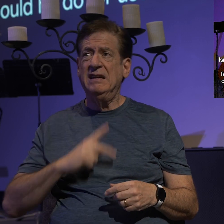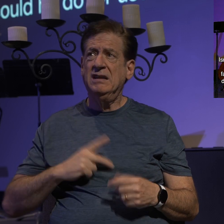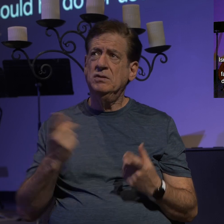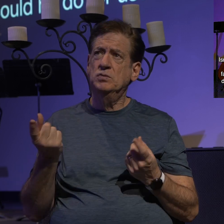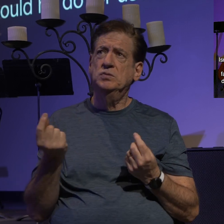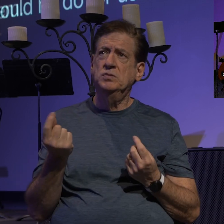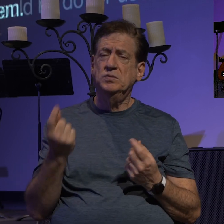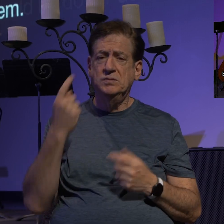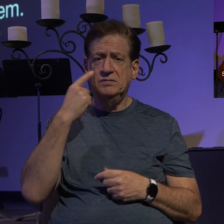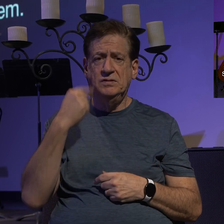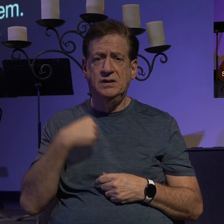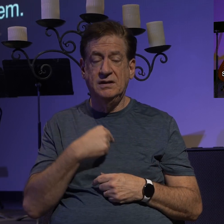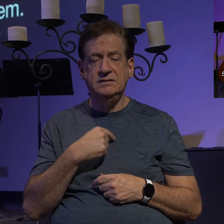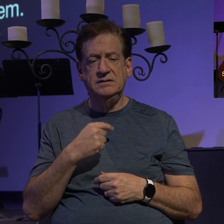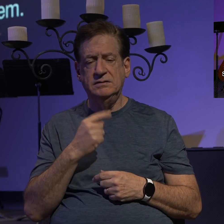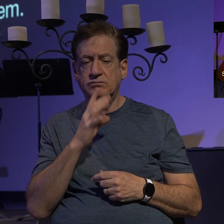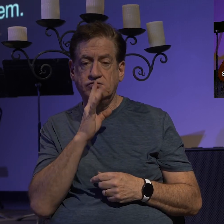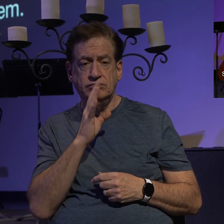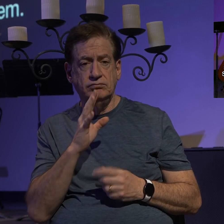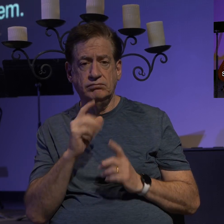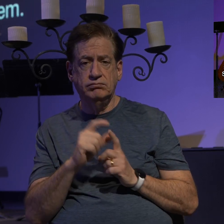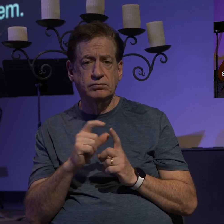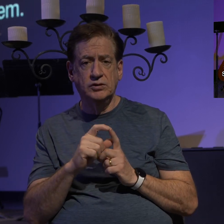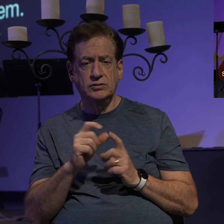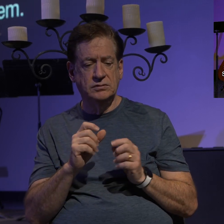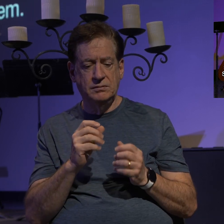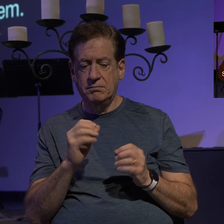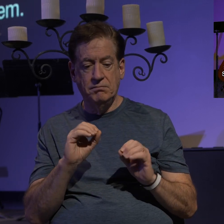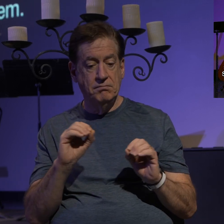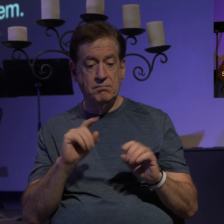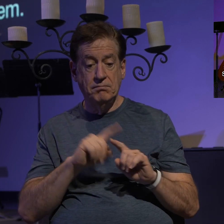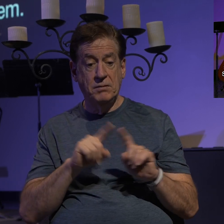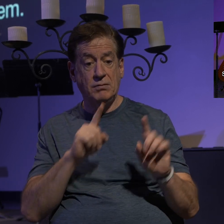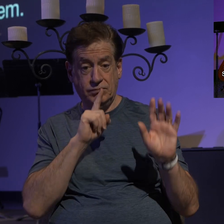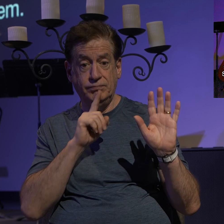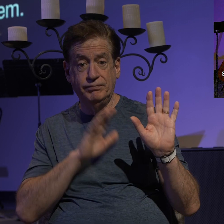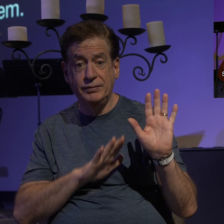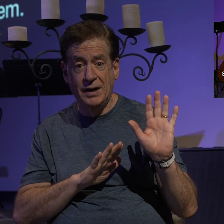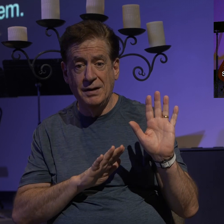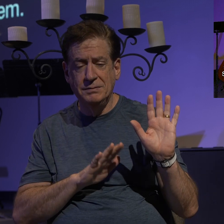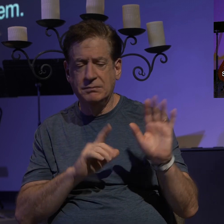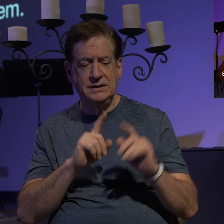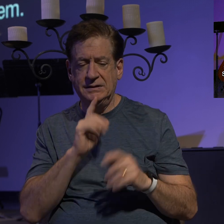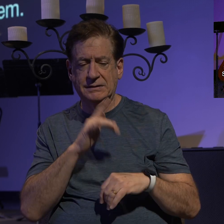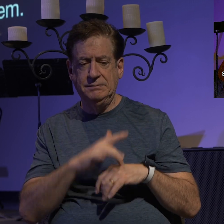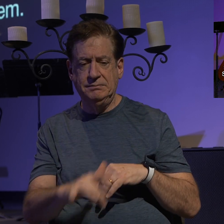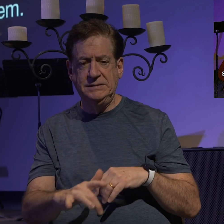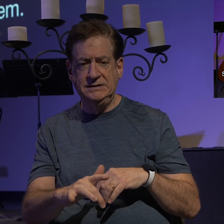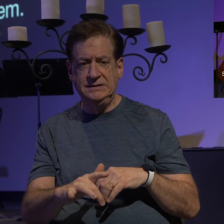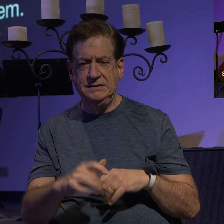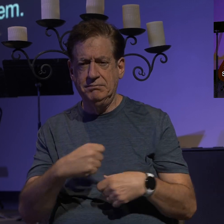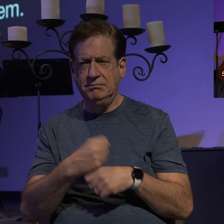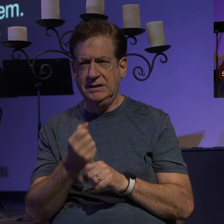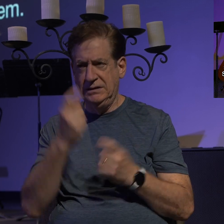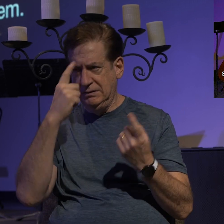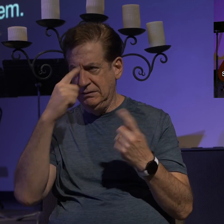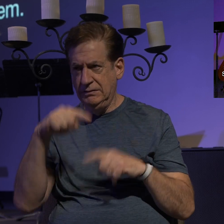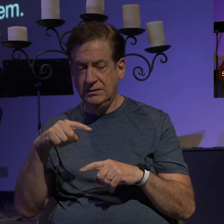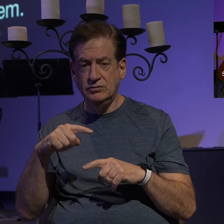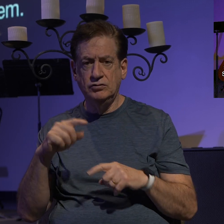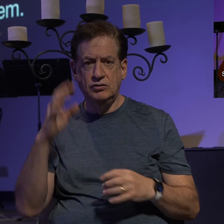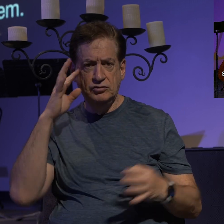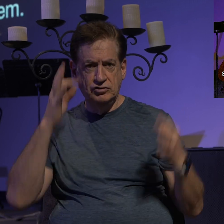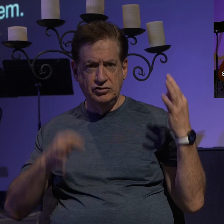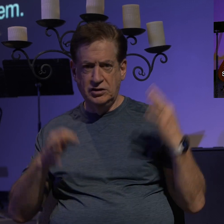us?" They utter mere words with empty oaths. They make covenants. So judgment springs up